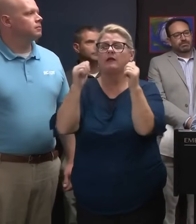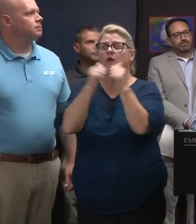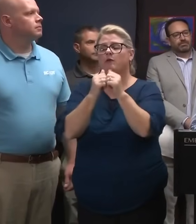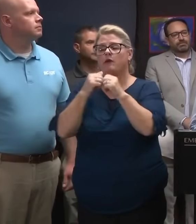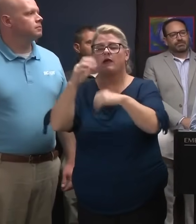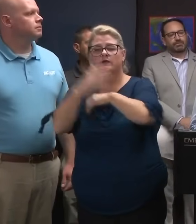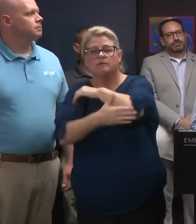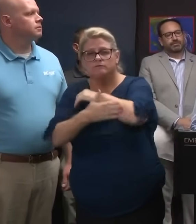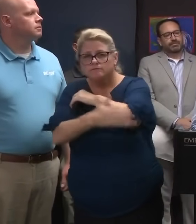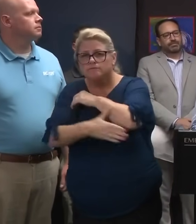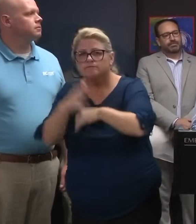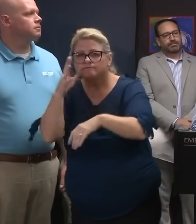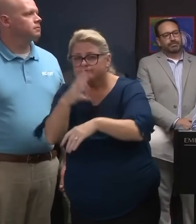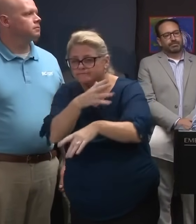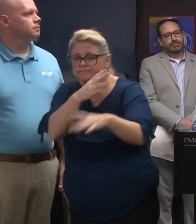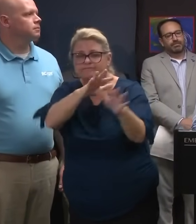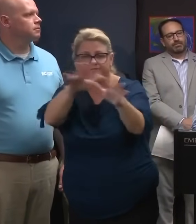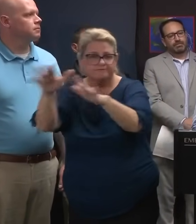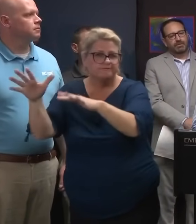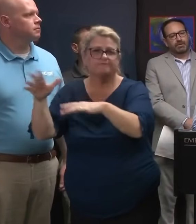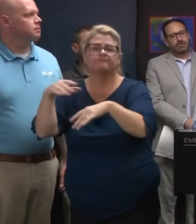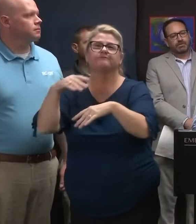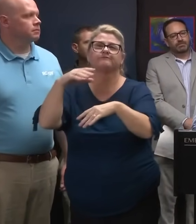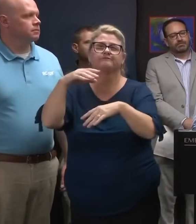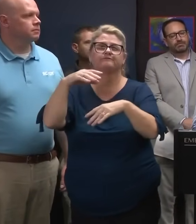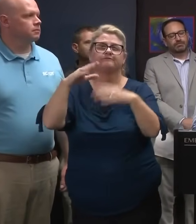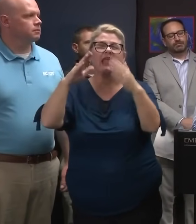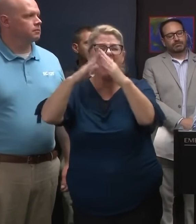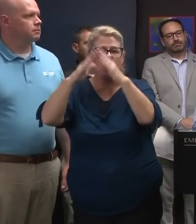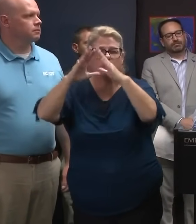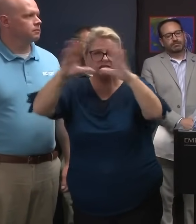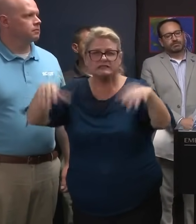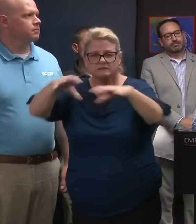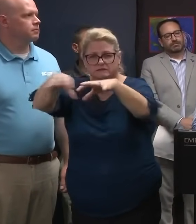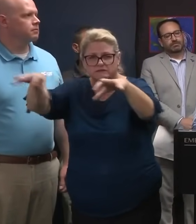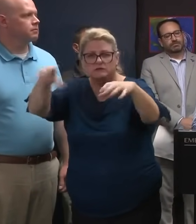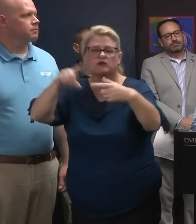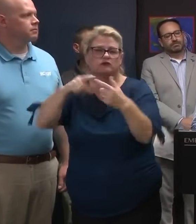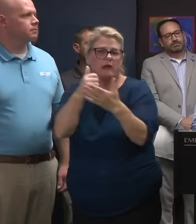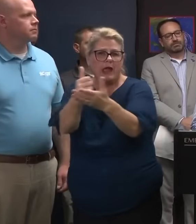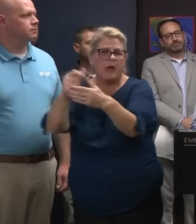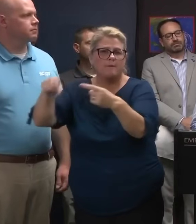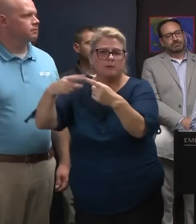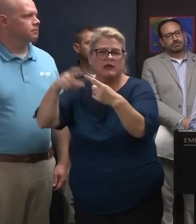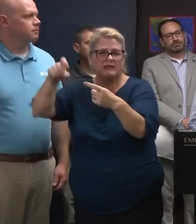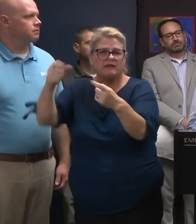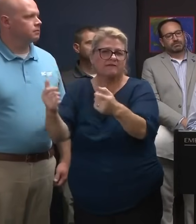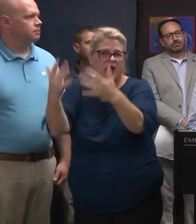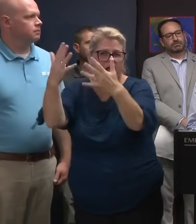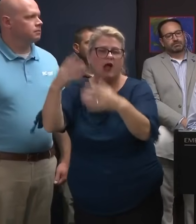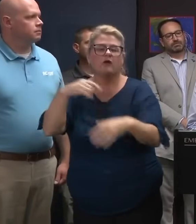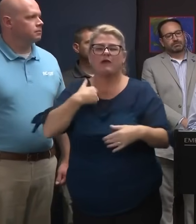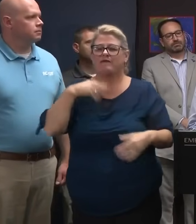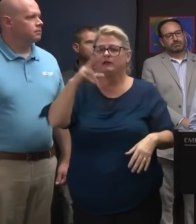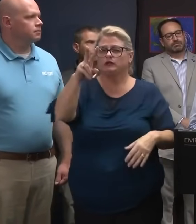rescue teams and fire department resources through firefighter mobilization. As of today, we